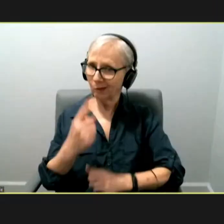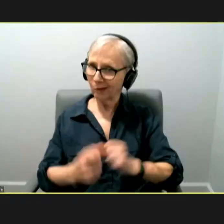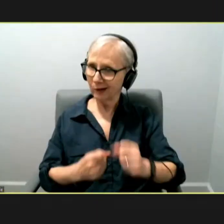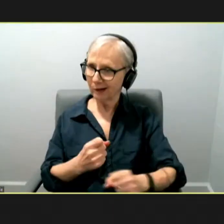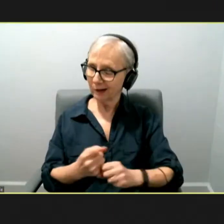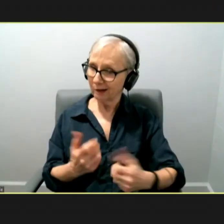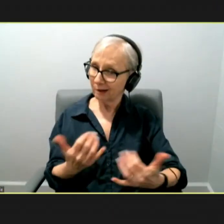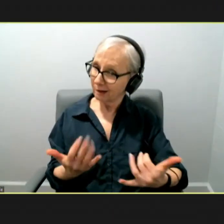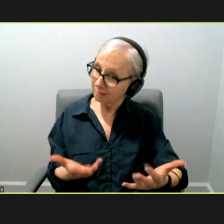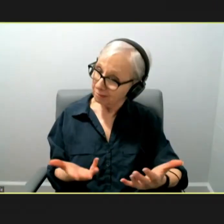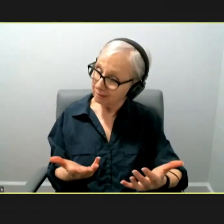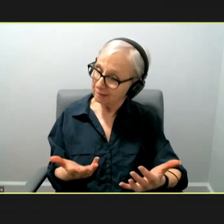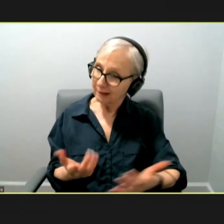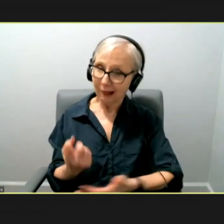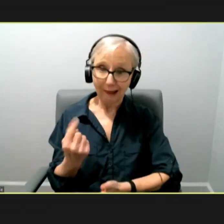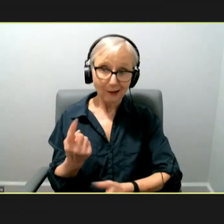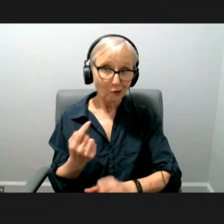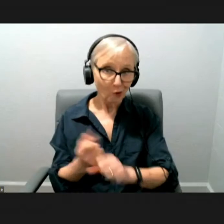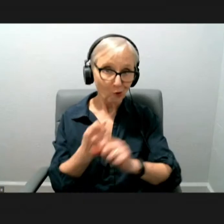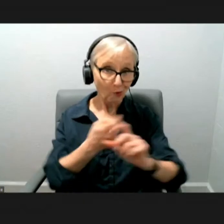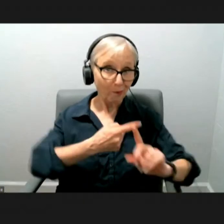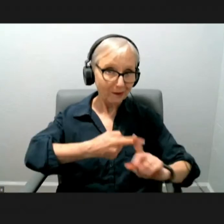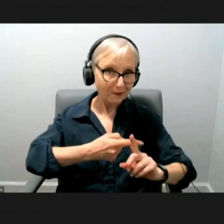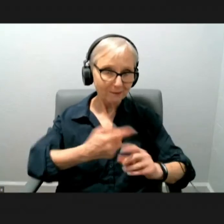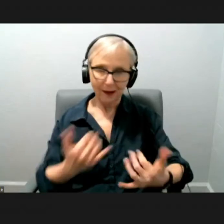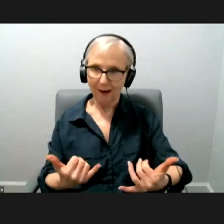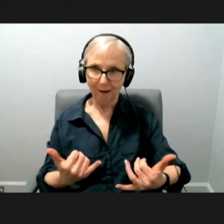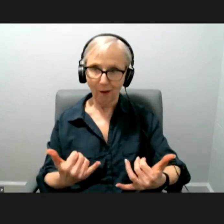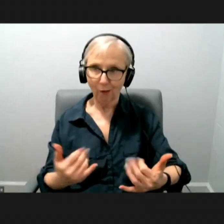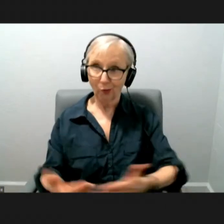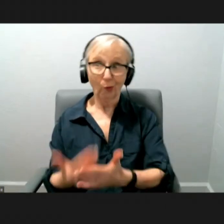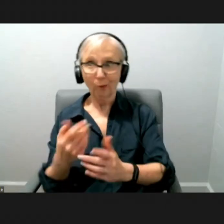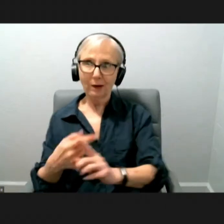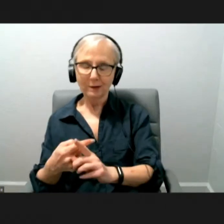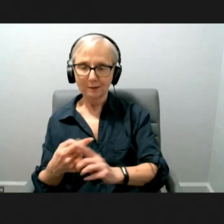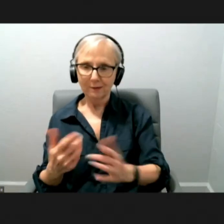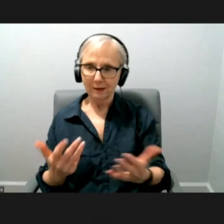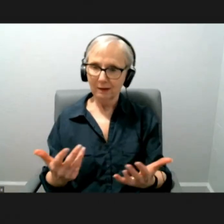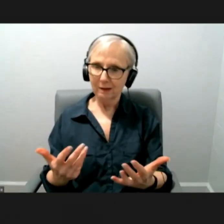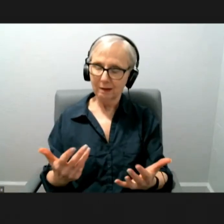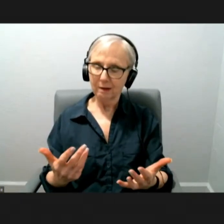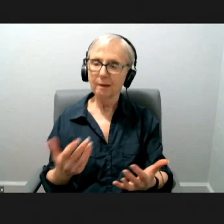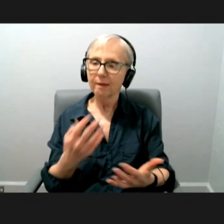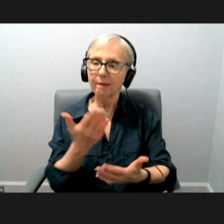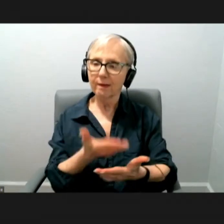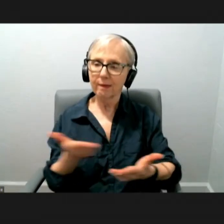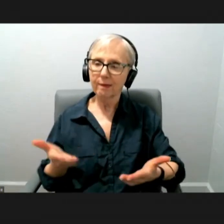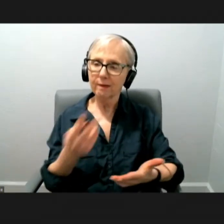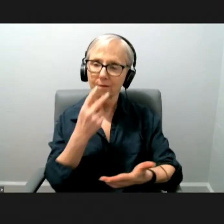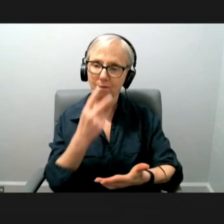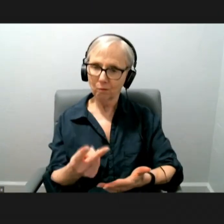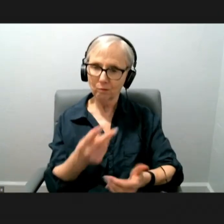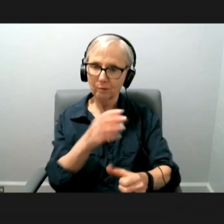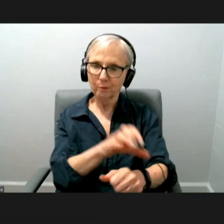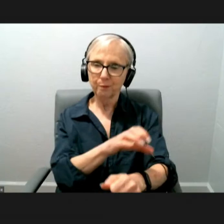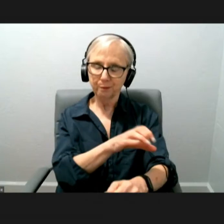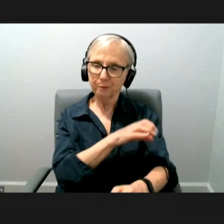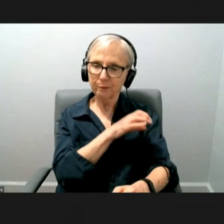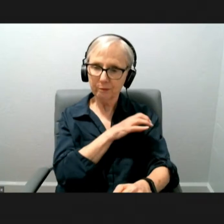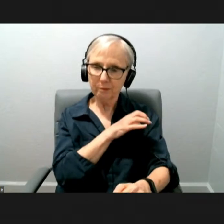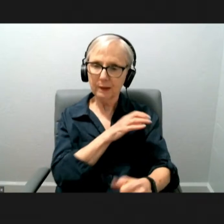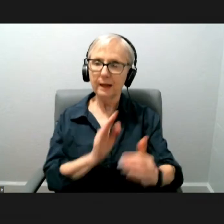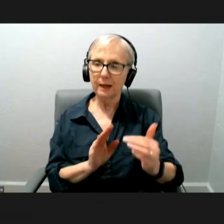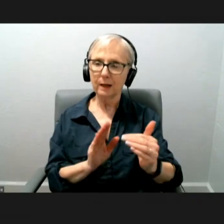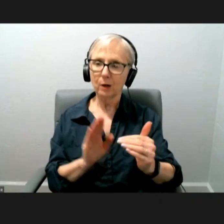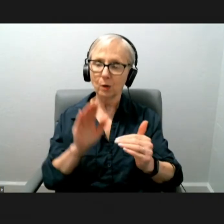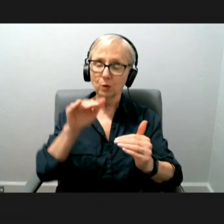Thanks. I can start with that. The thing that we've seen in Colorado with this virus is it definitely goes